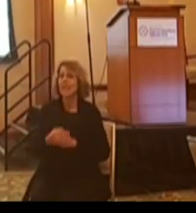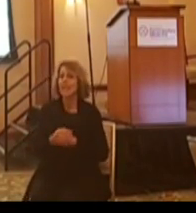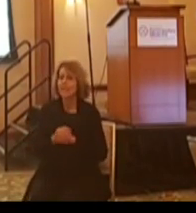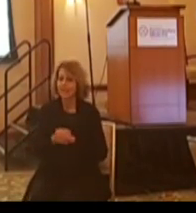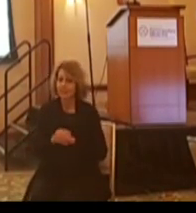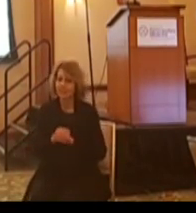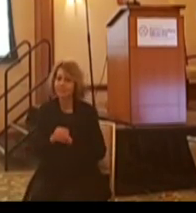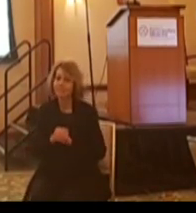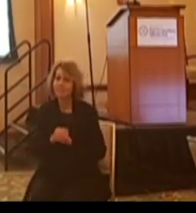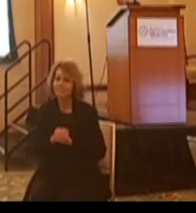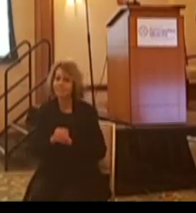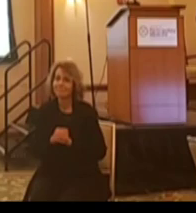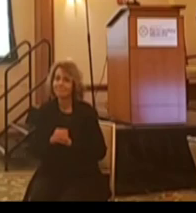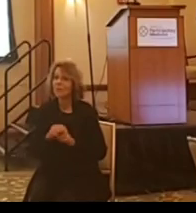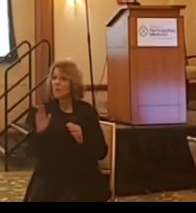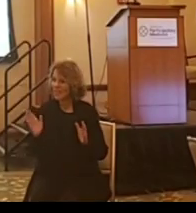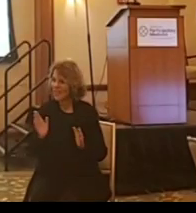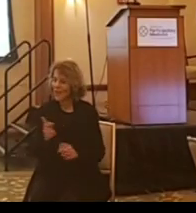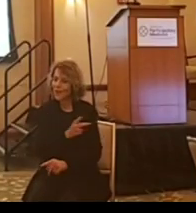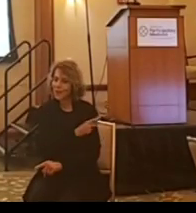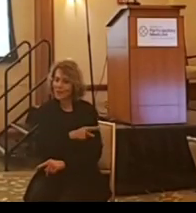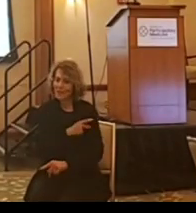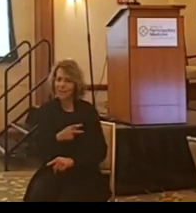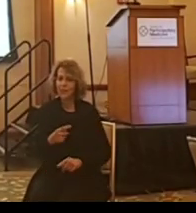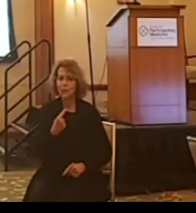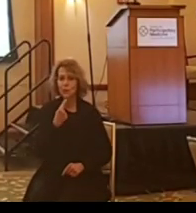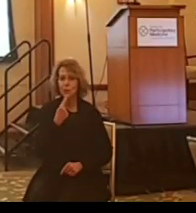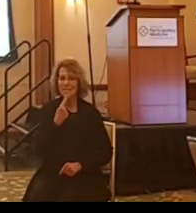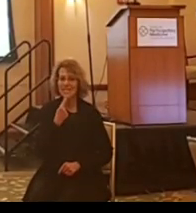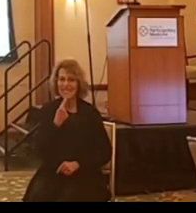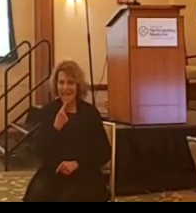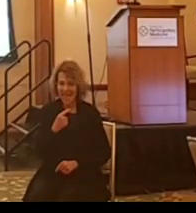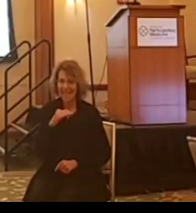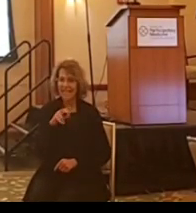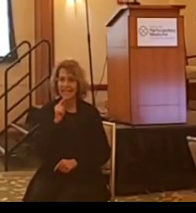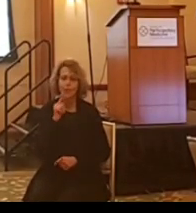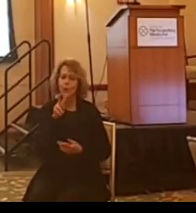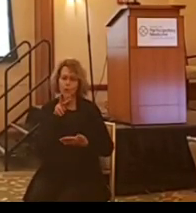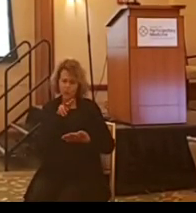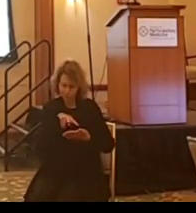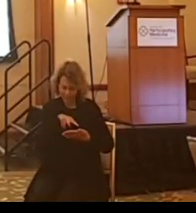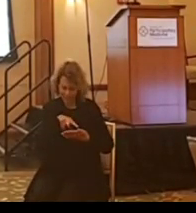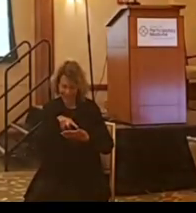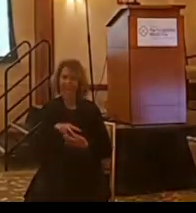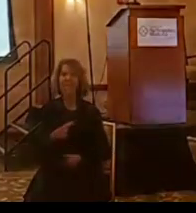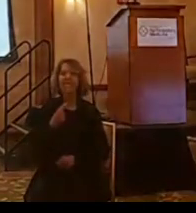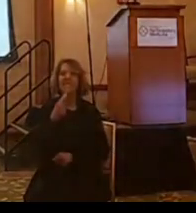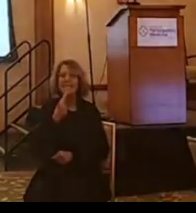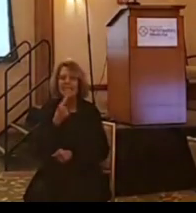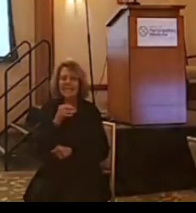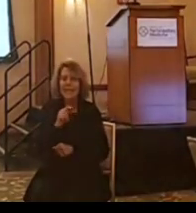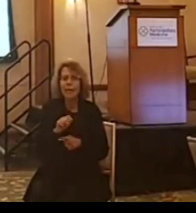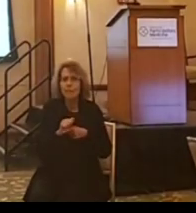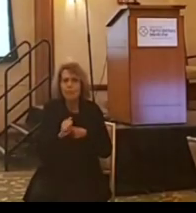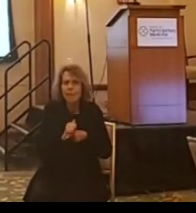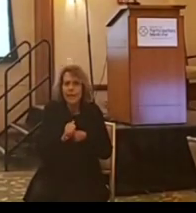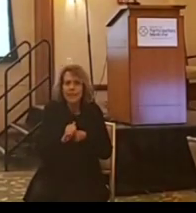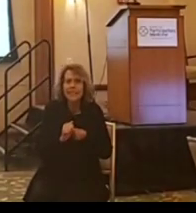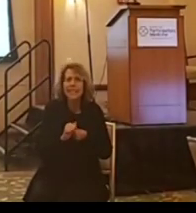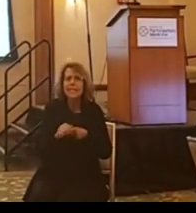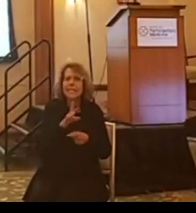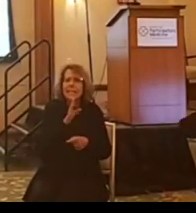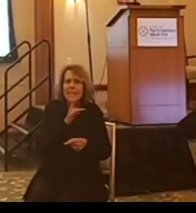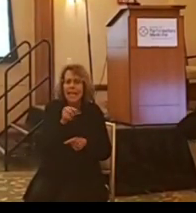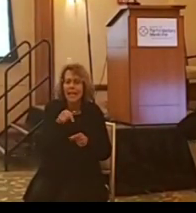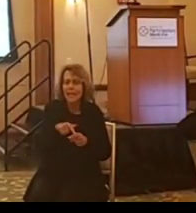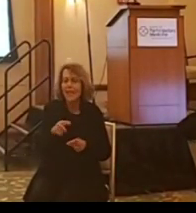yourself say something out loud. And then we found that just a simple framework like this can lead